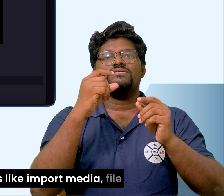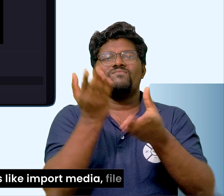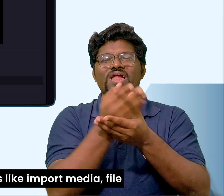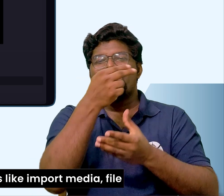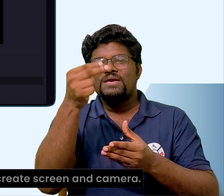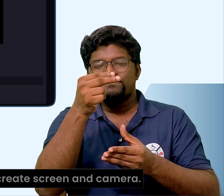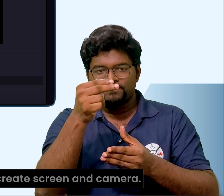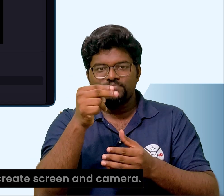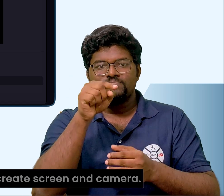File Name,